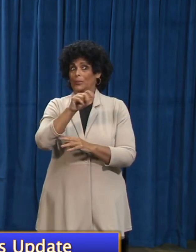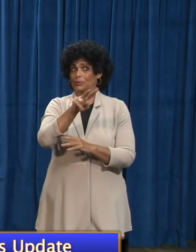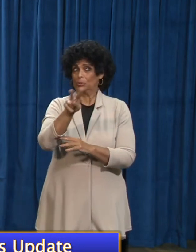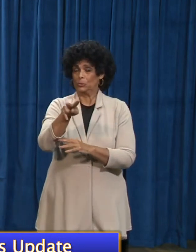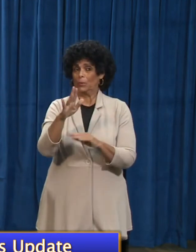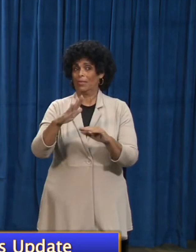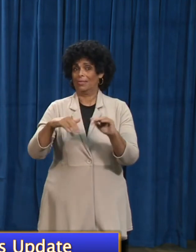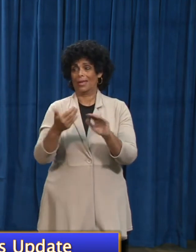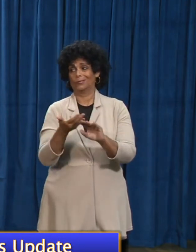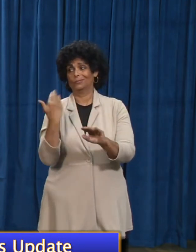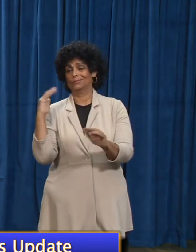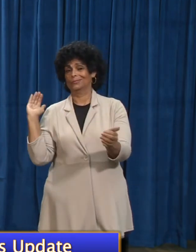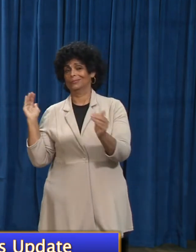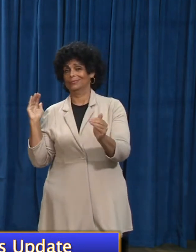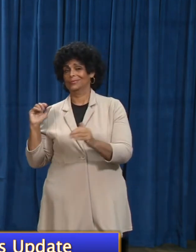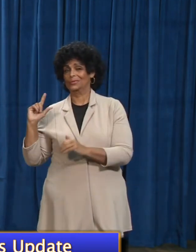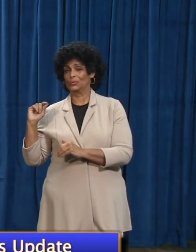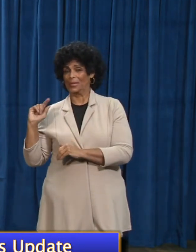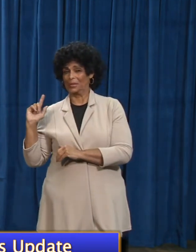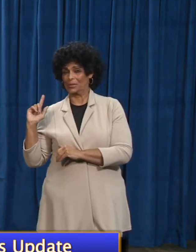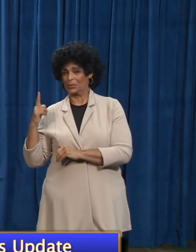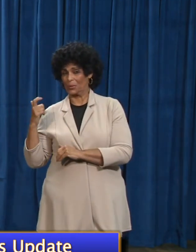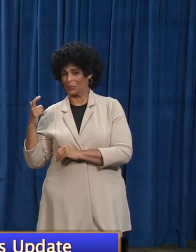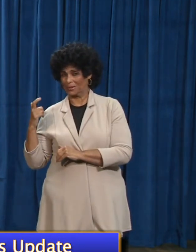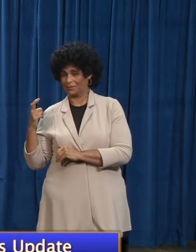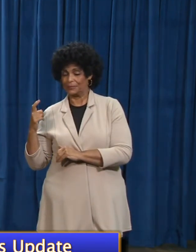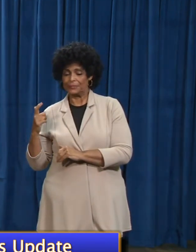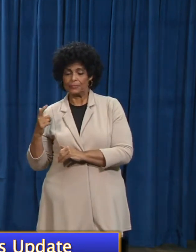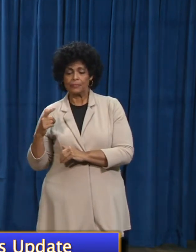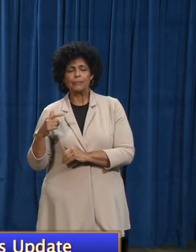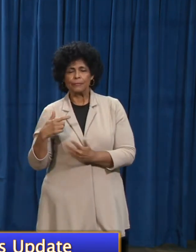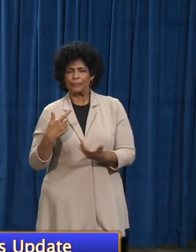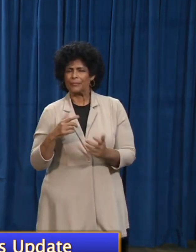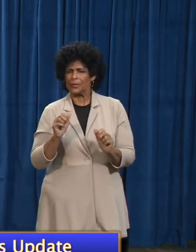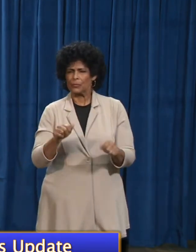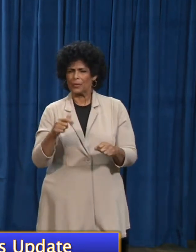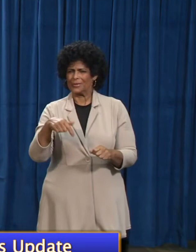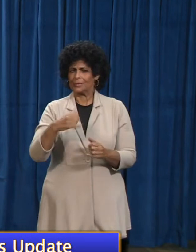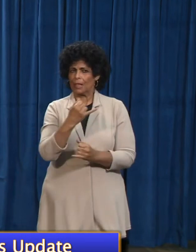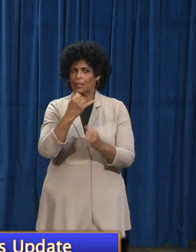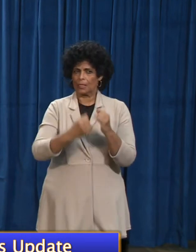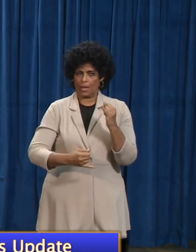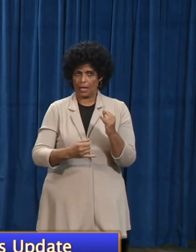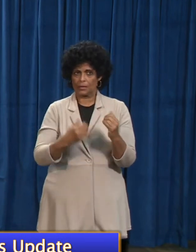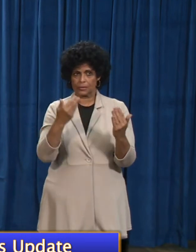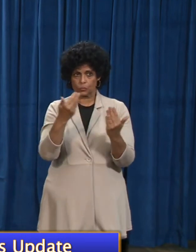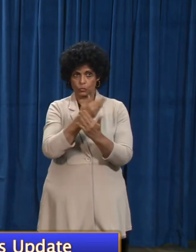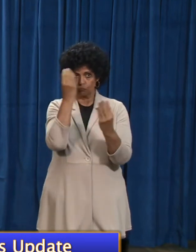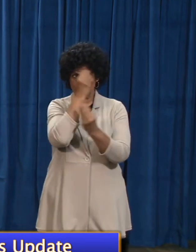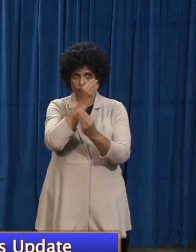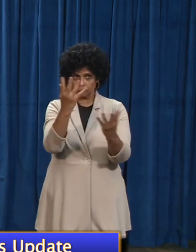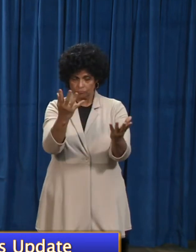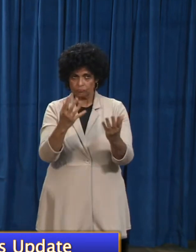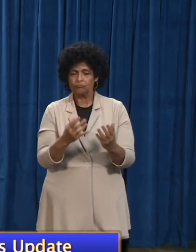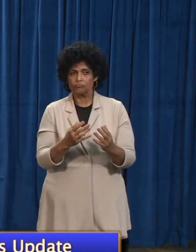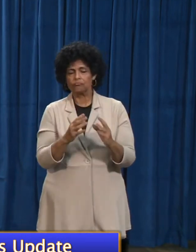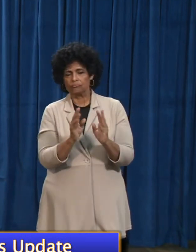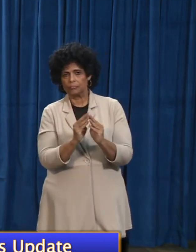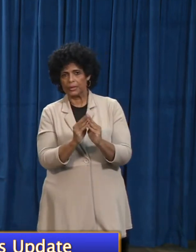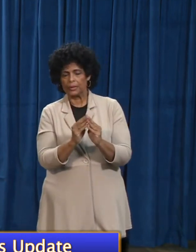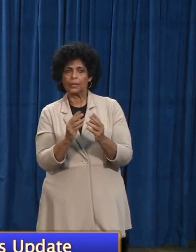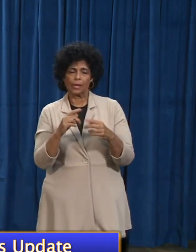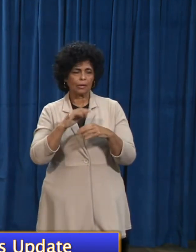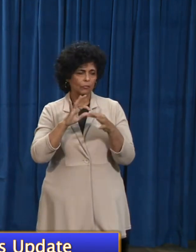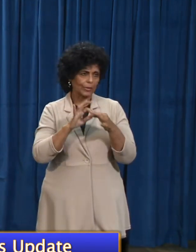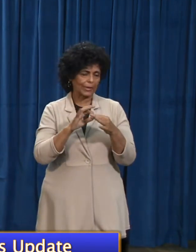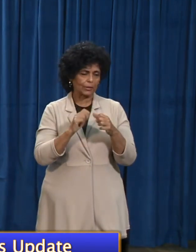in 2021. This will likely be the last press briefing that we will have regarding the